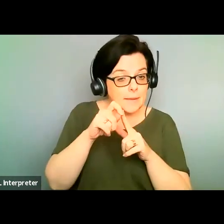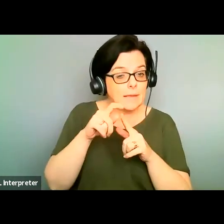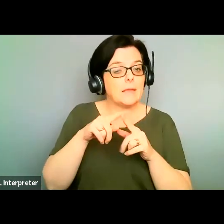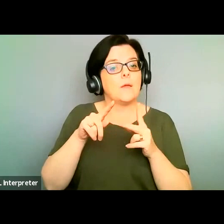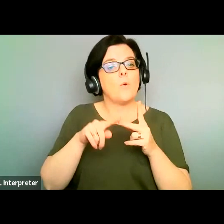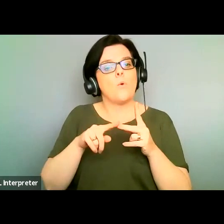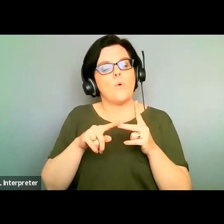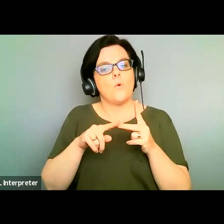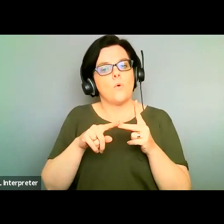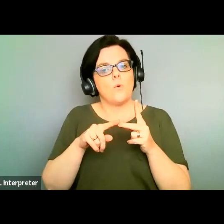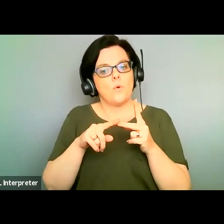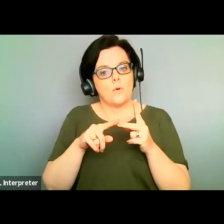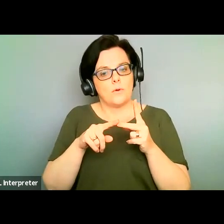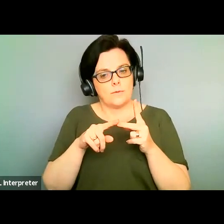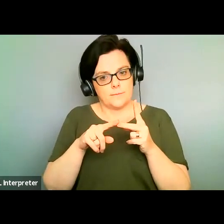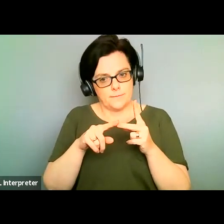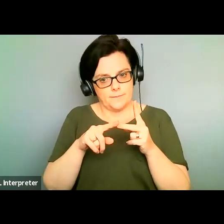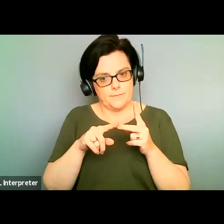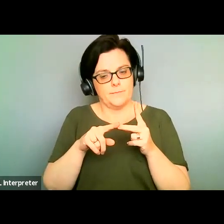or